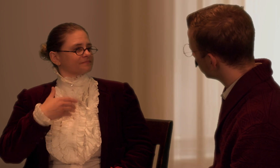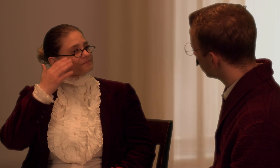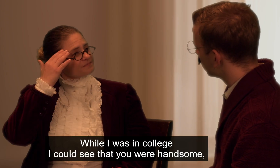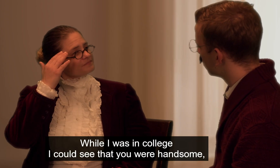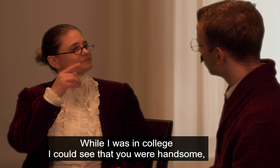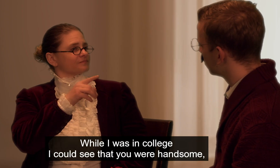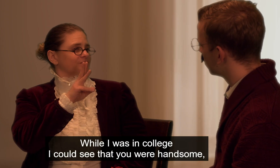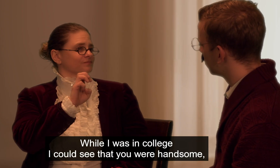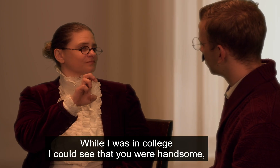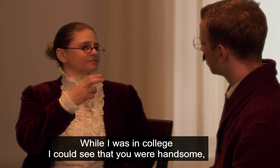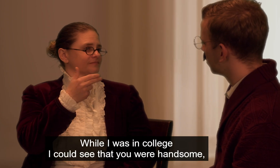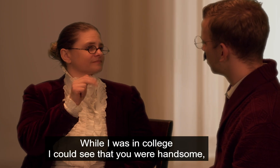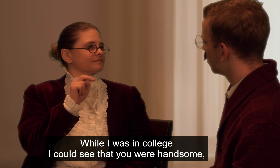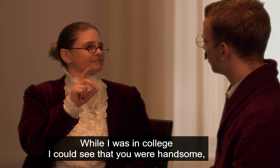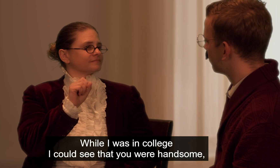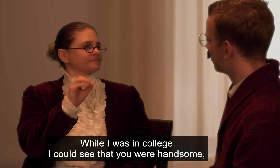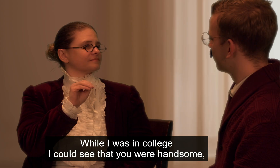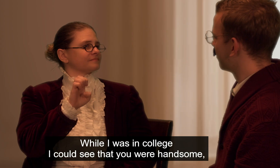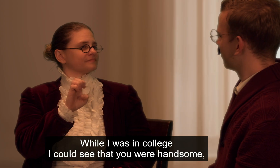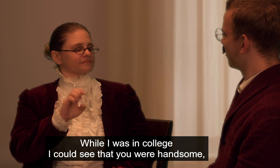While I was in college, I could see that you were handsome.